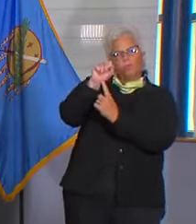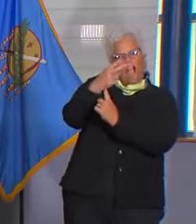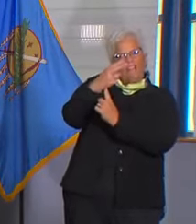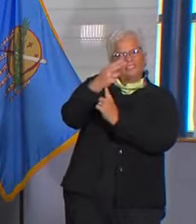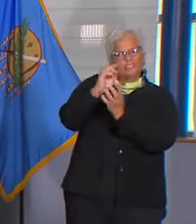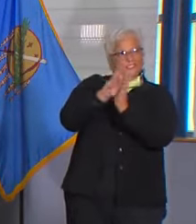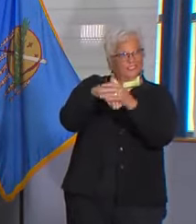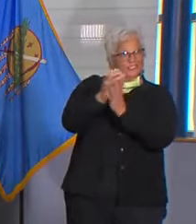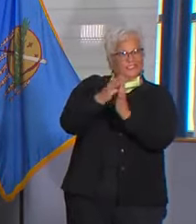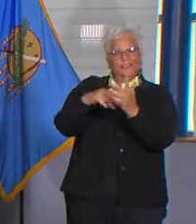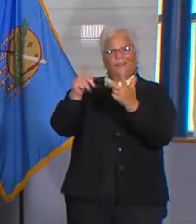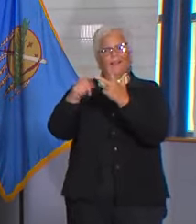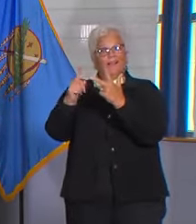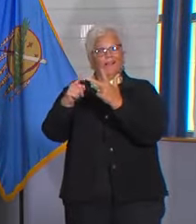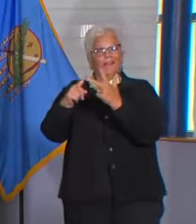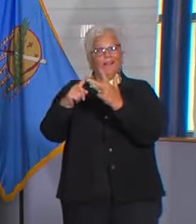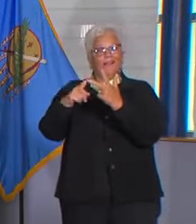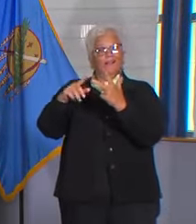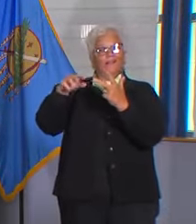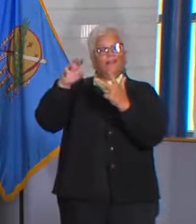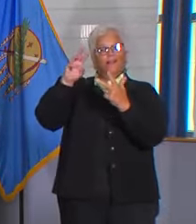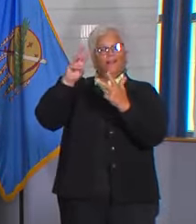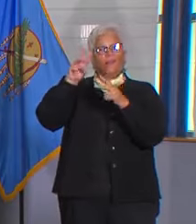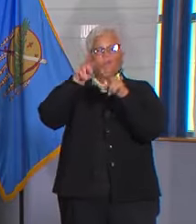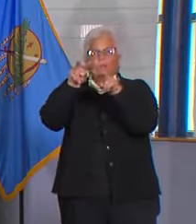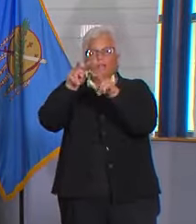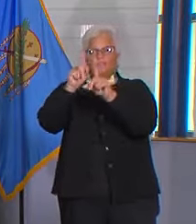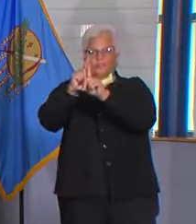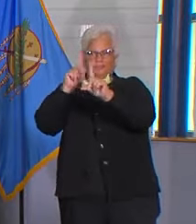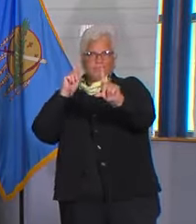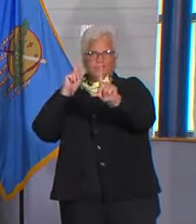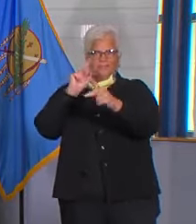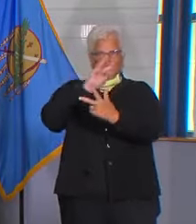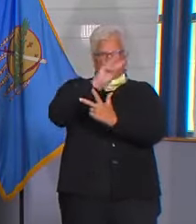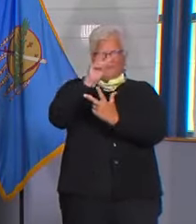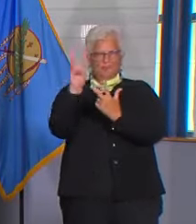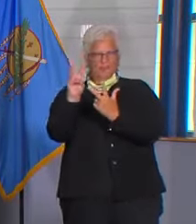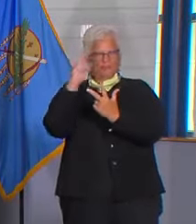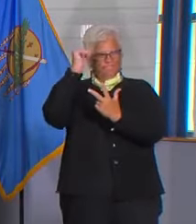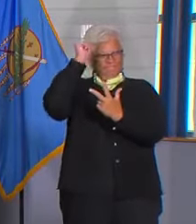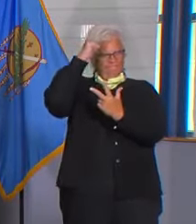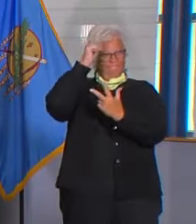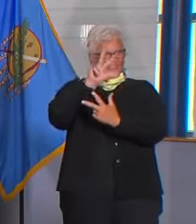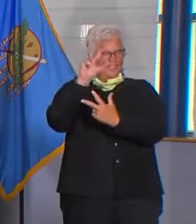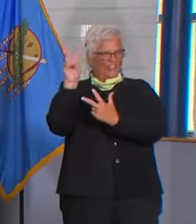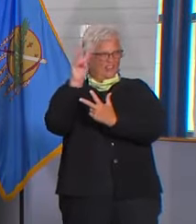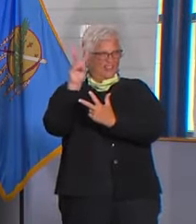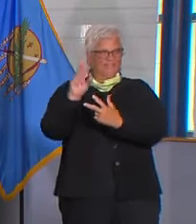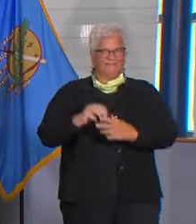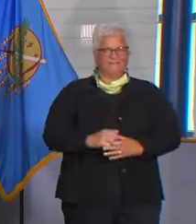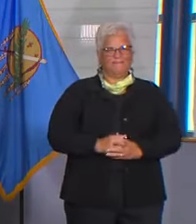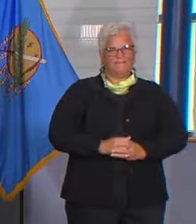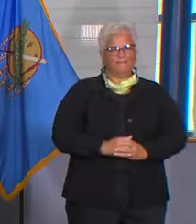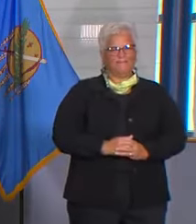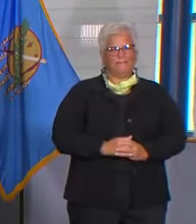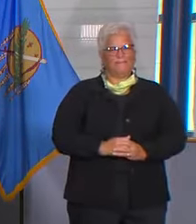Phoenix, Arizona. And they were able to document that 14 days following a countywide mask mandate, their cases started